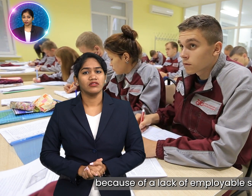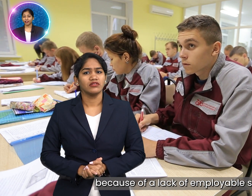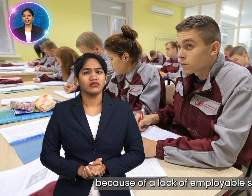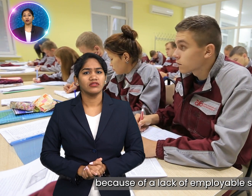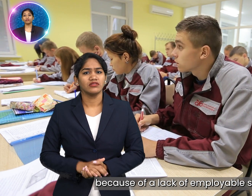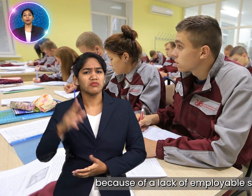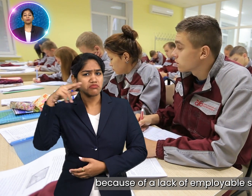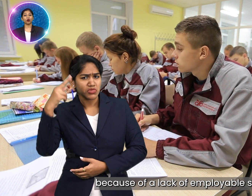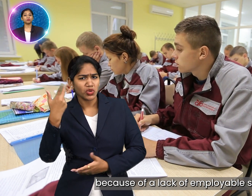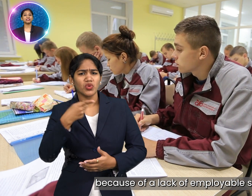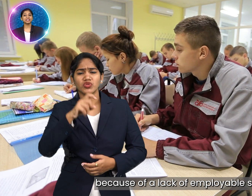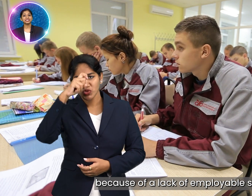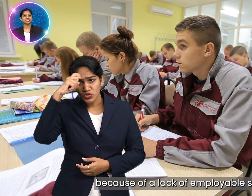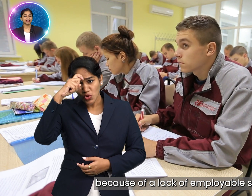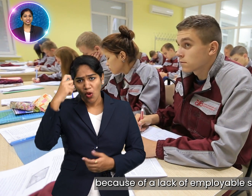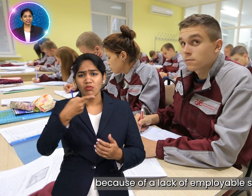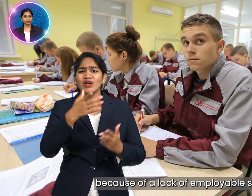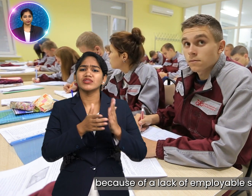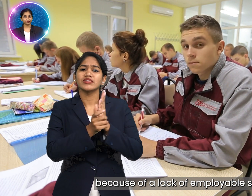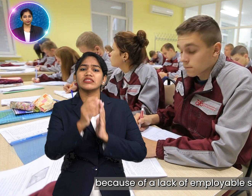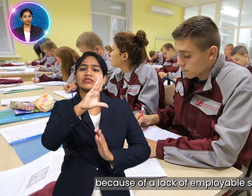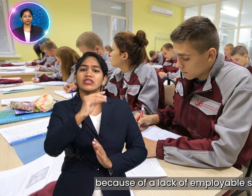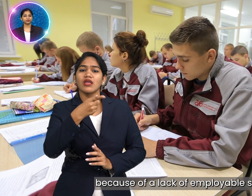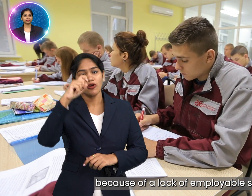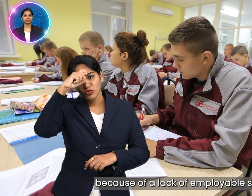because of a lack of employable skills.